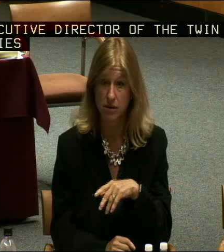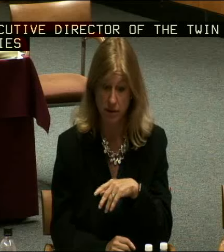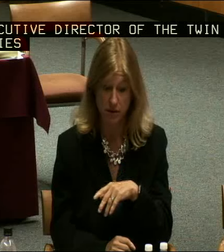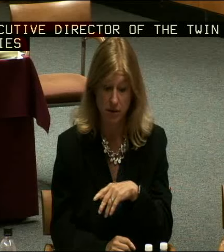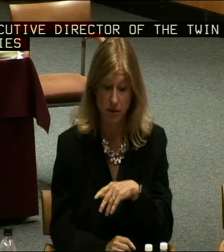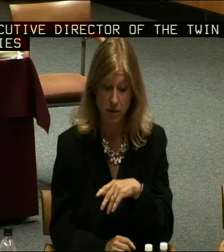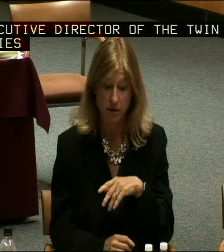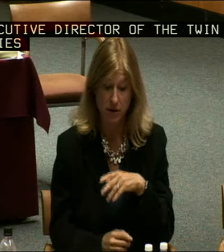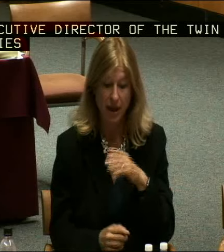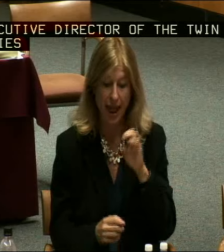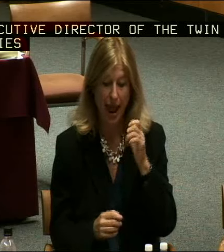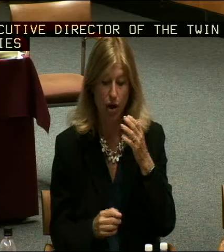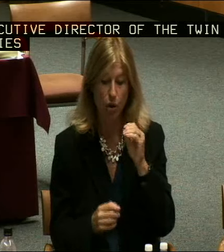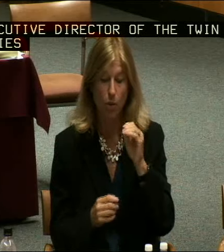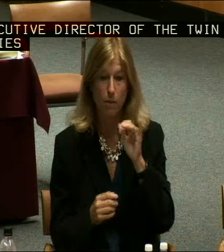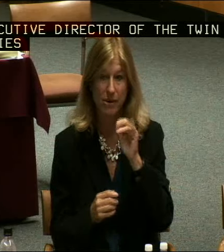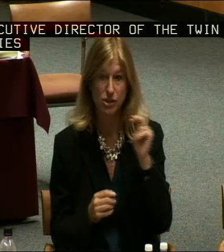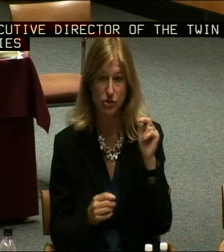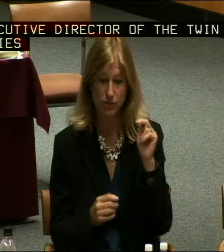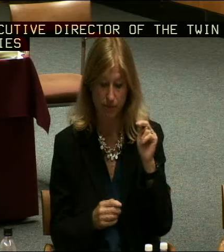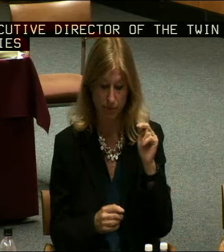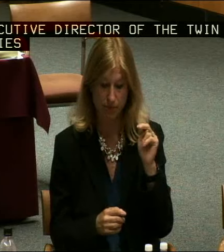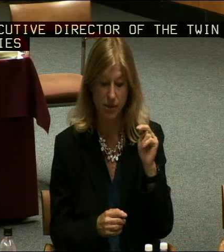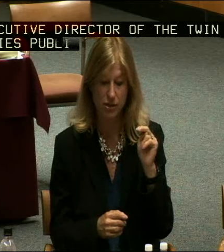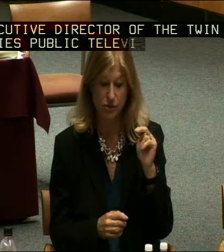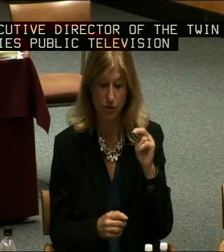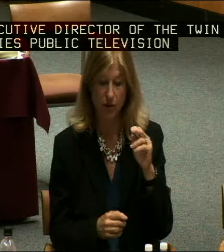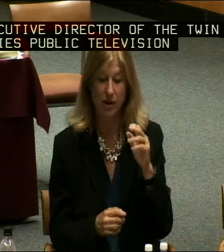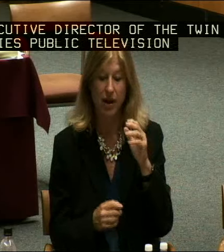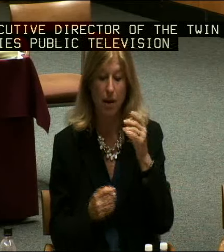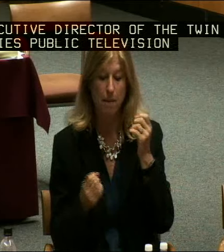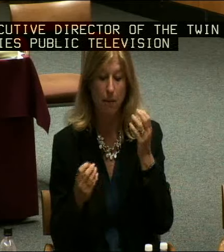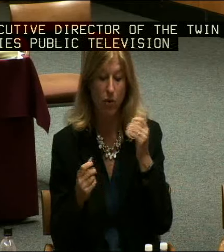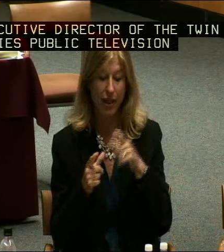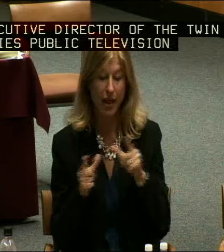Public Television Station, Echo, Minnesota.